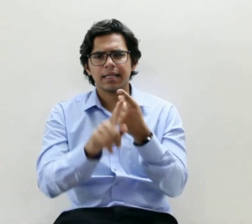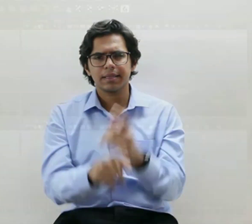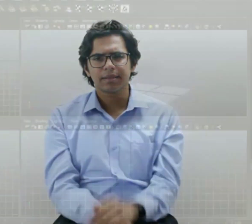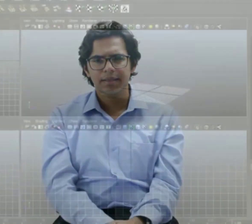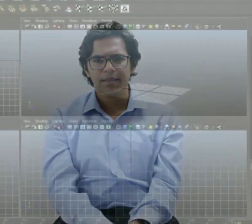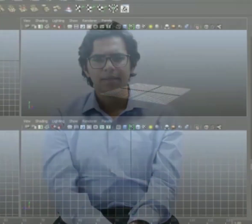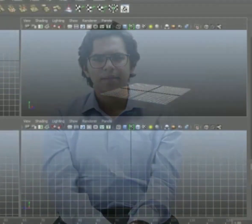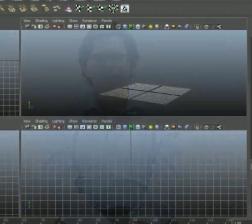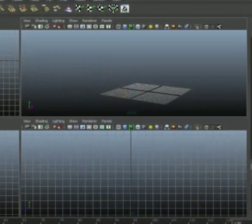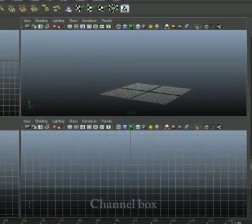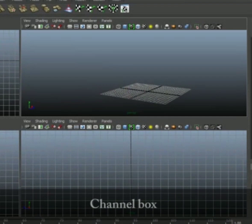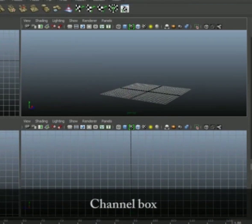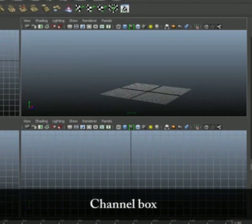Channel box.